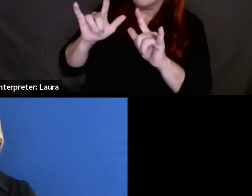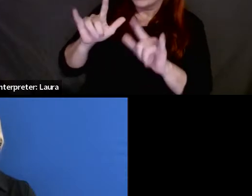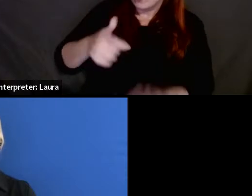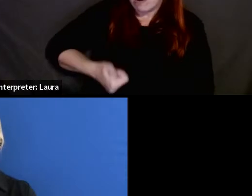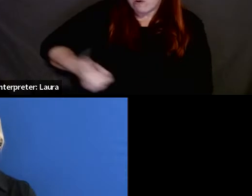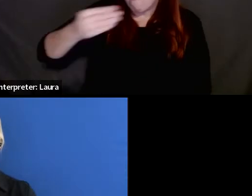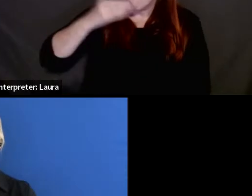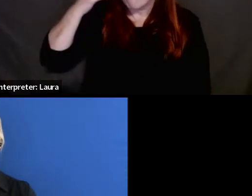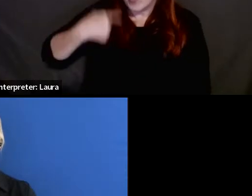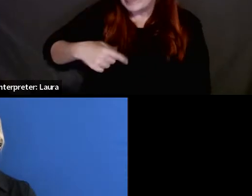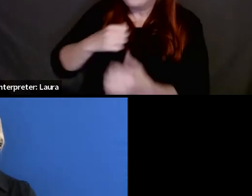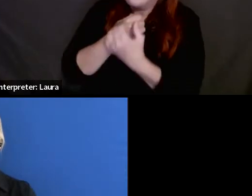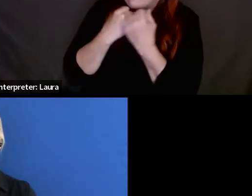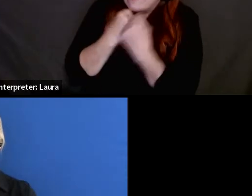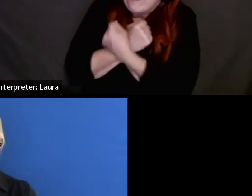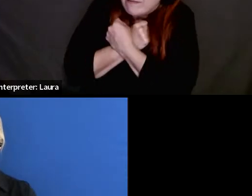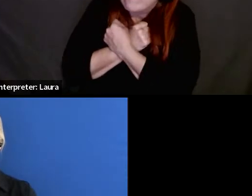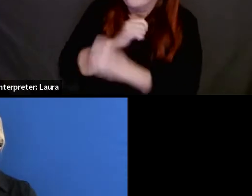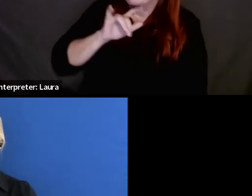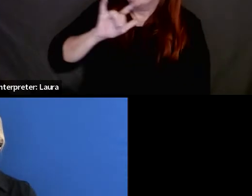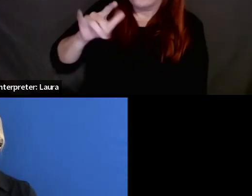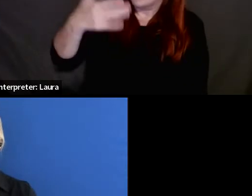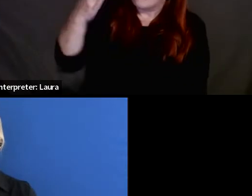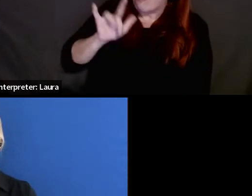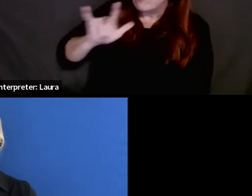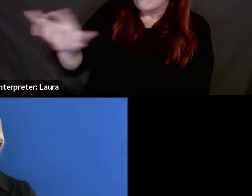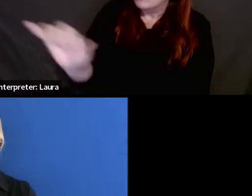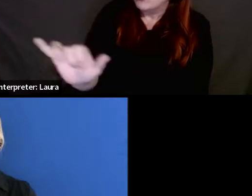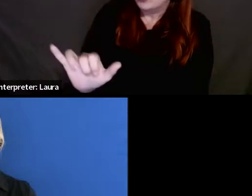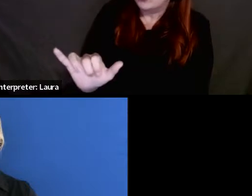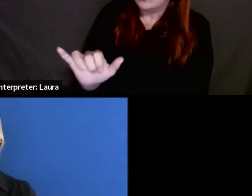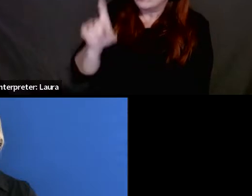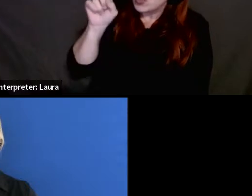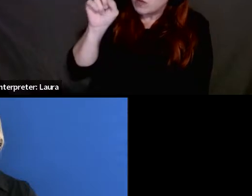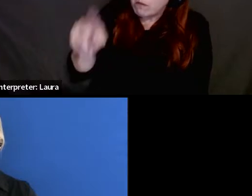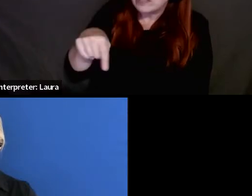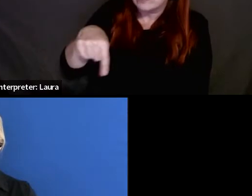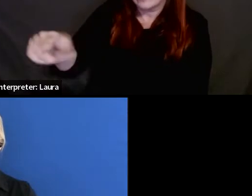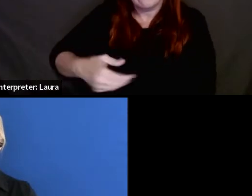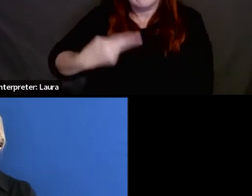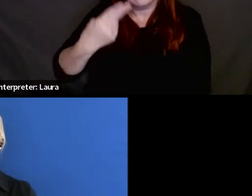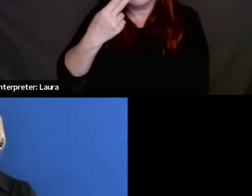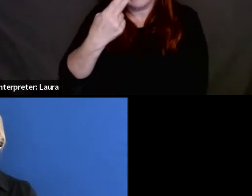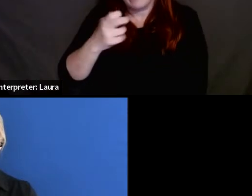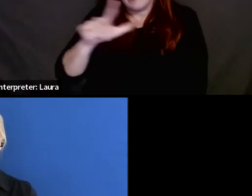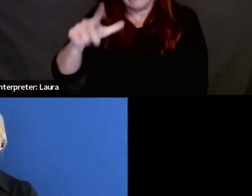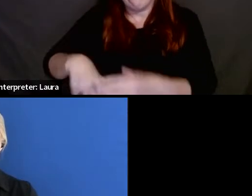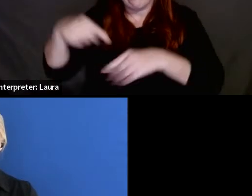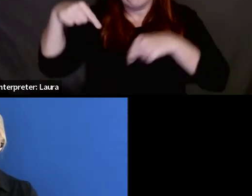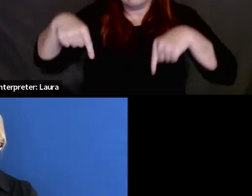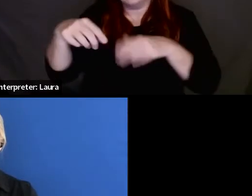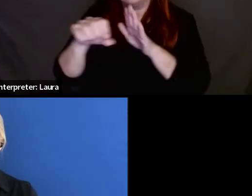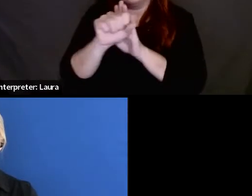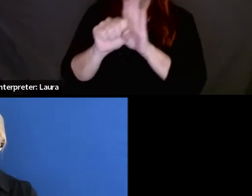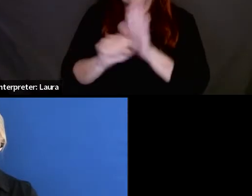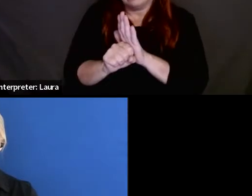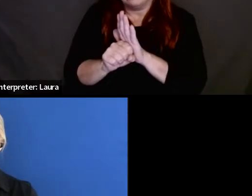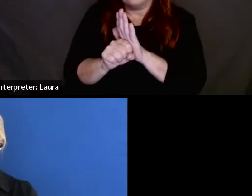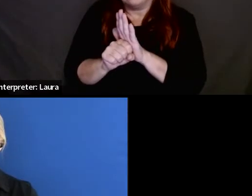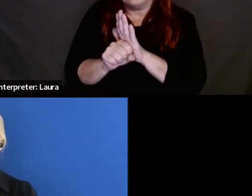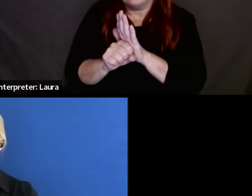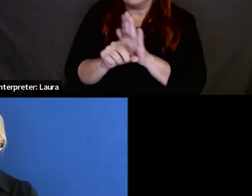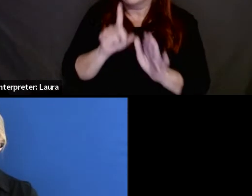We love you very much, and God loves you too. But you guys need to get the hell out of this place.